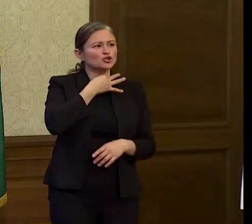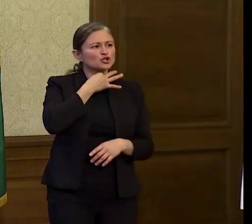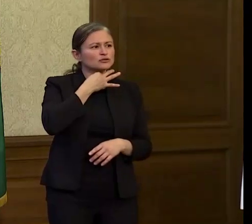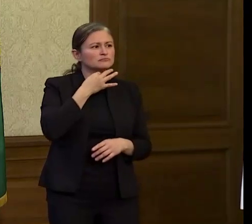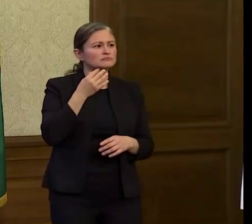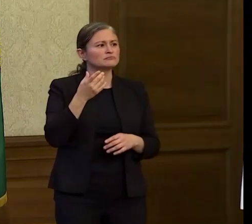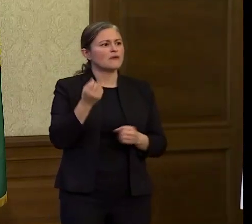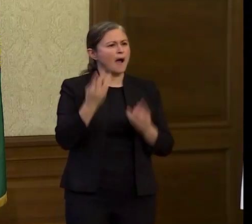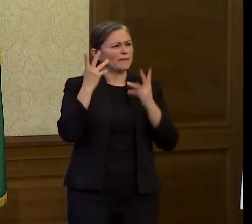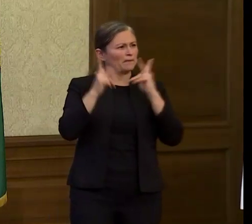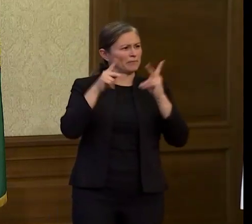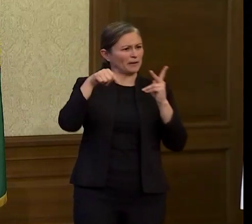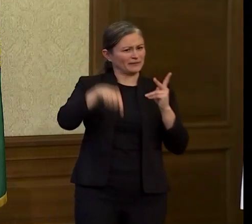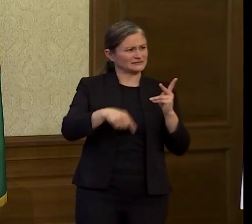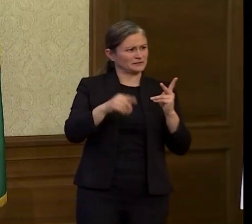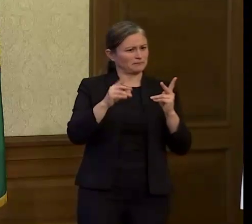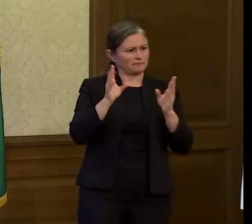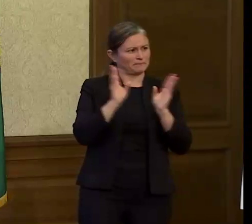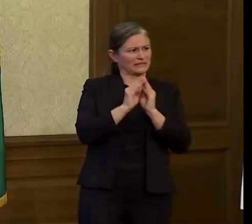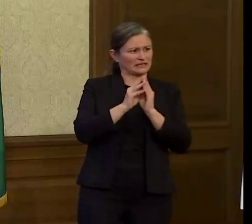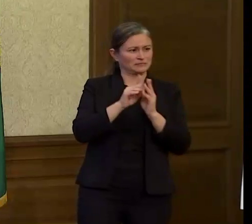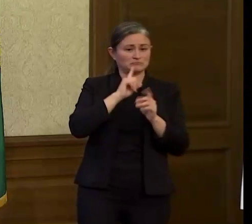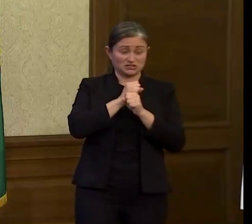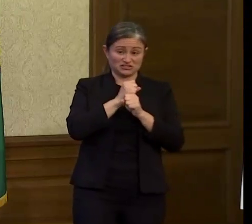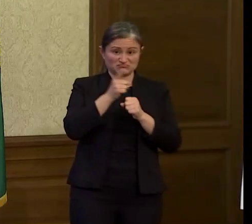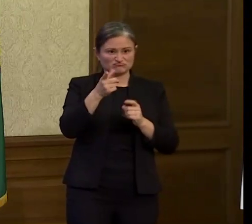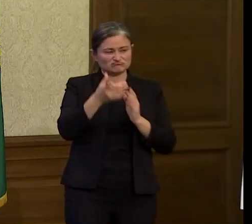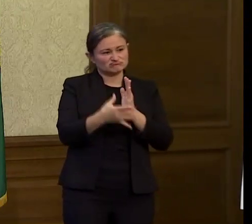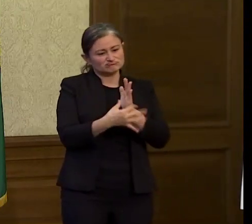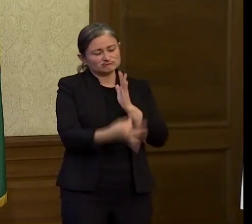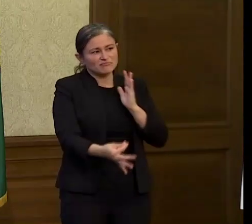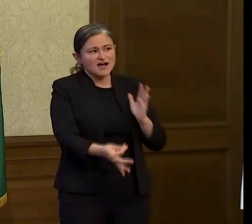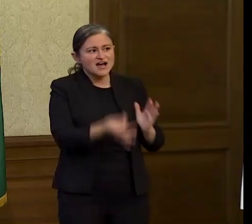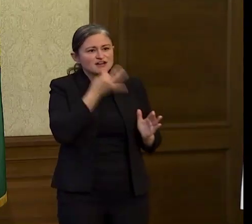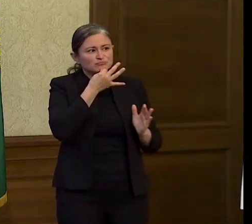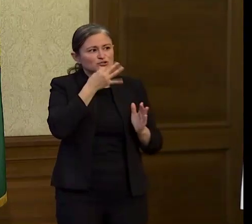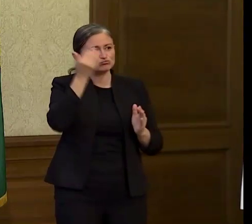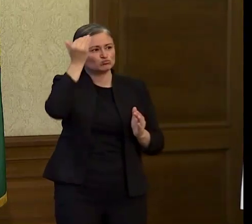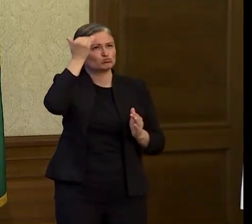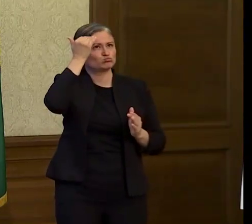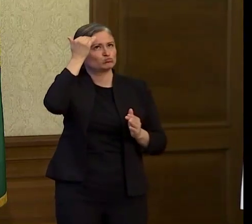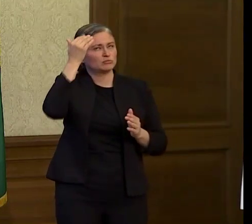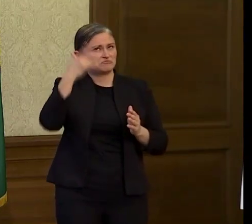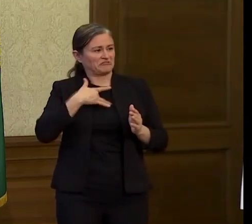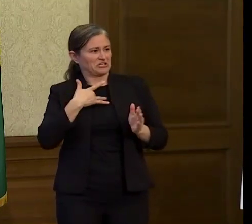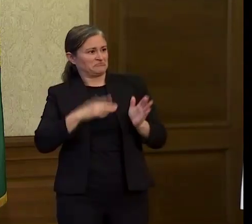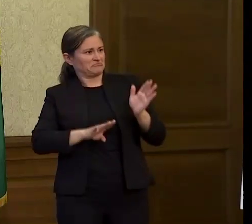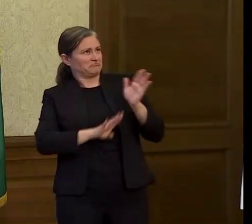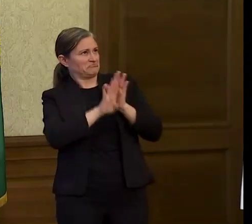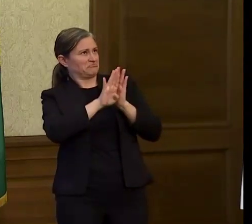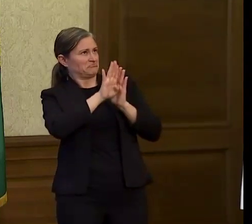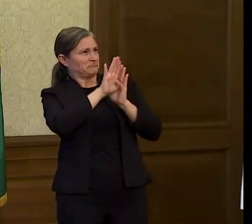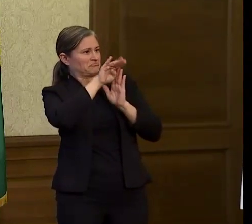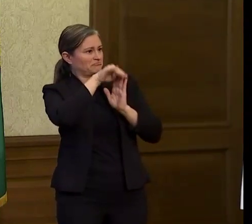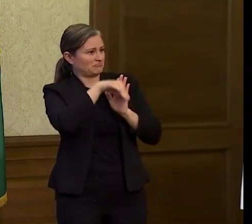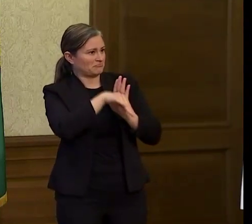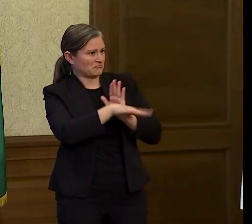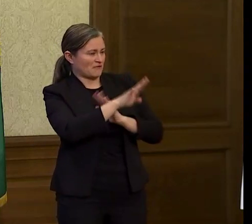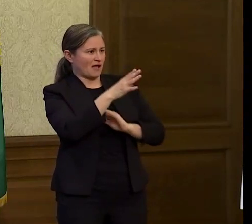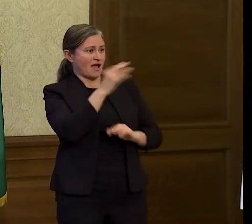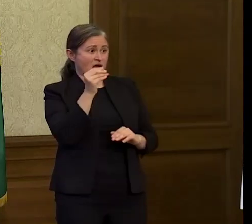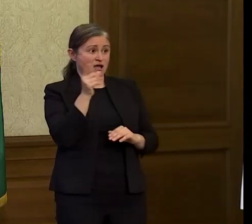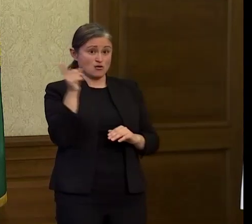recommending people who go out wear masks when they're out? Kathy or John, would you like to answer that